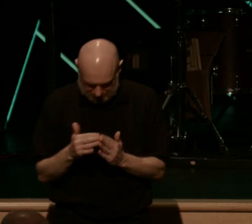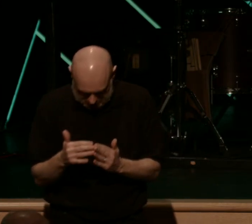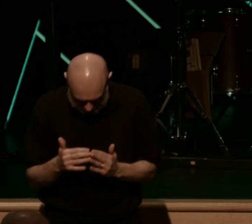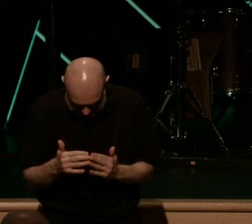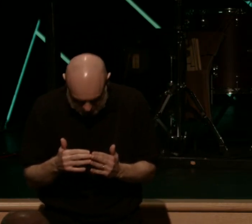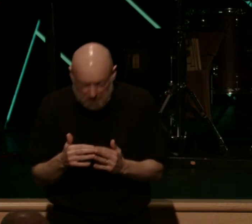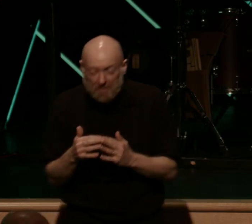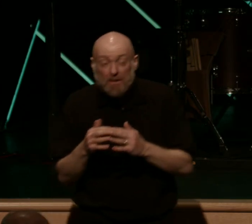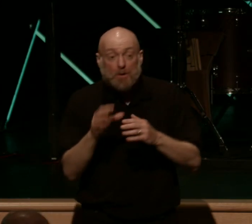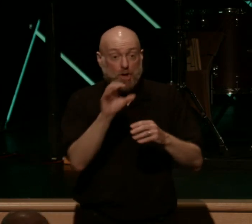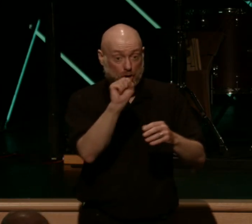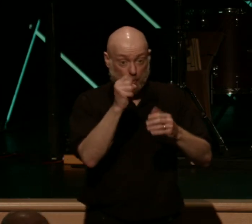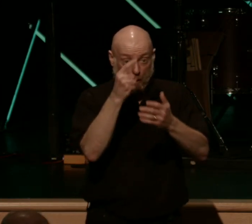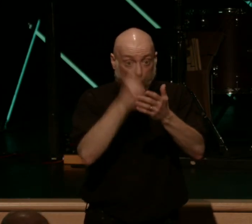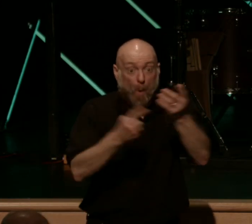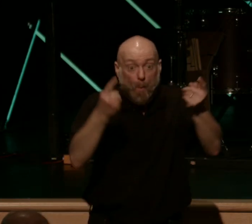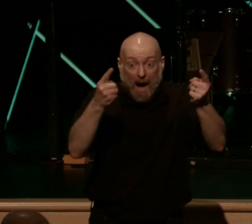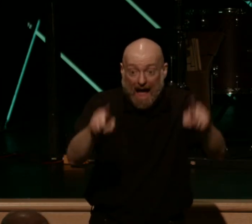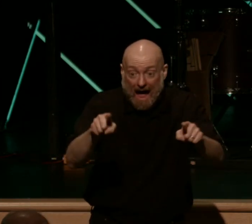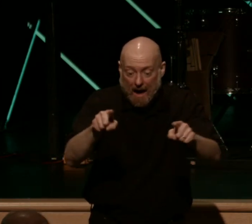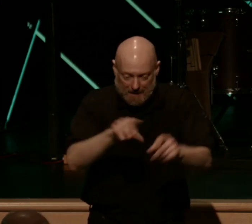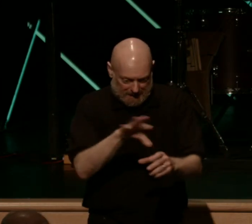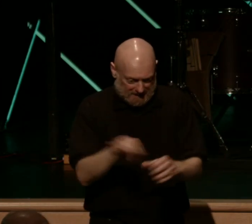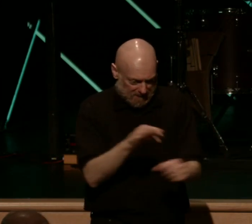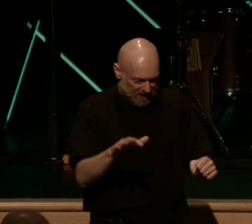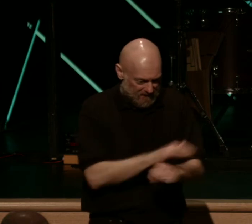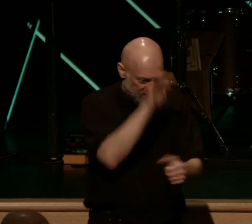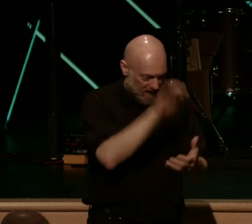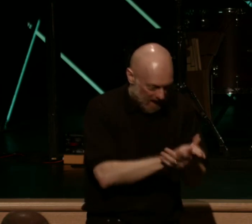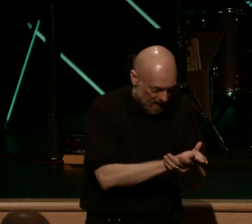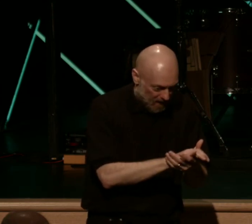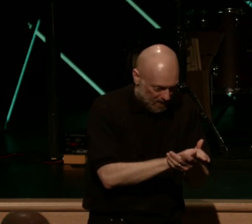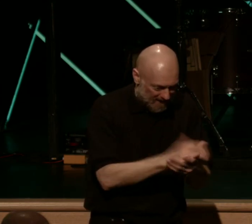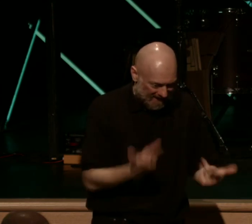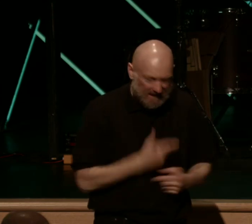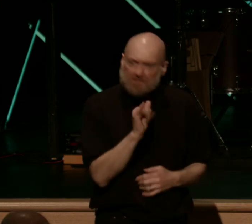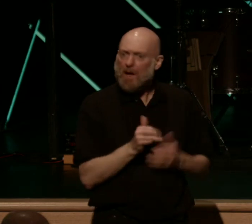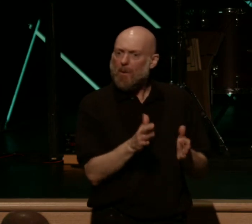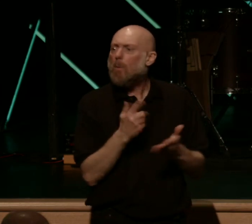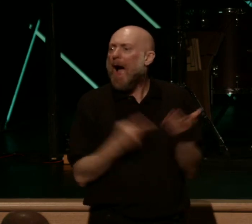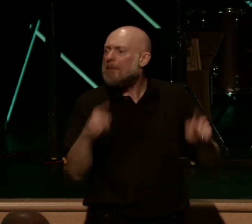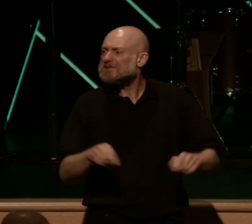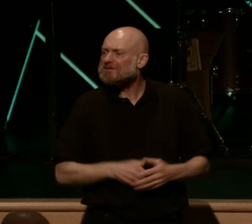So what happens when a spirit-filled husband lives like that?